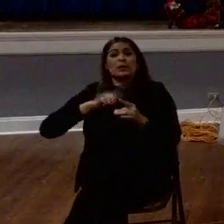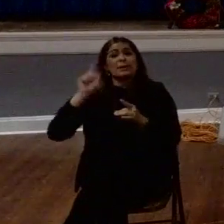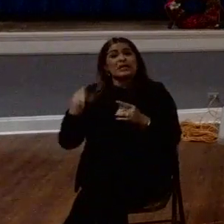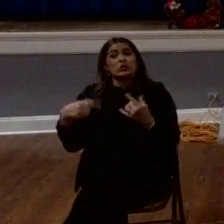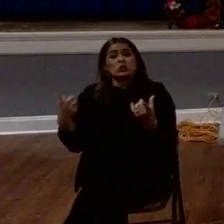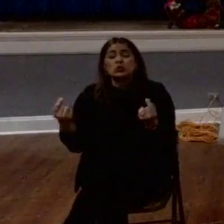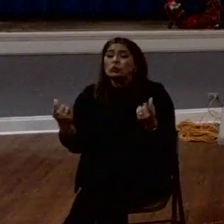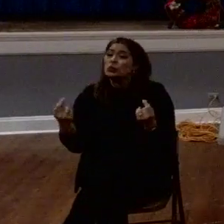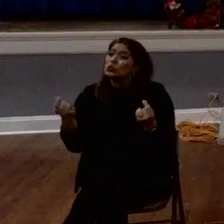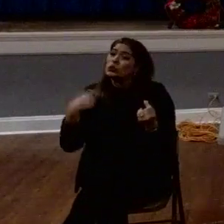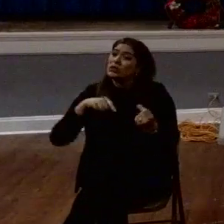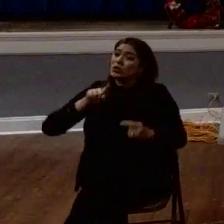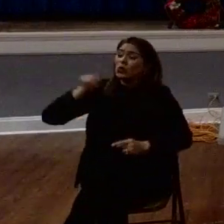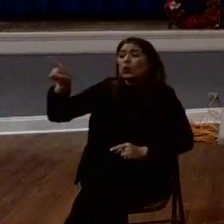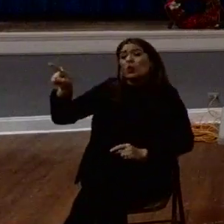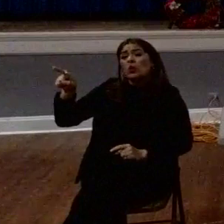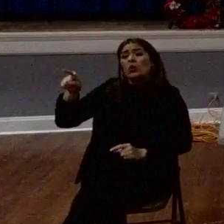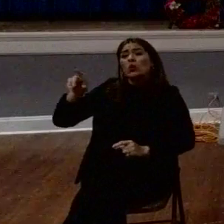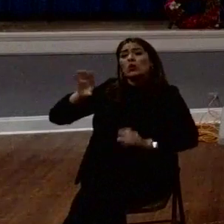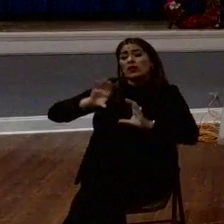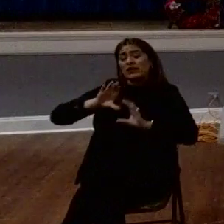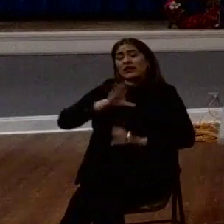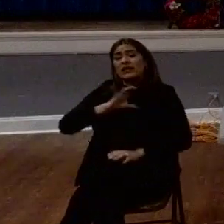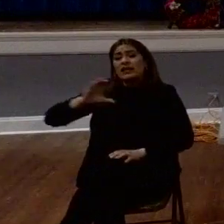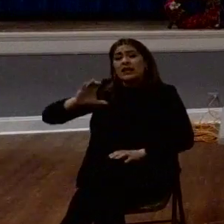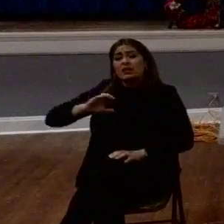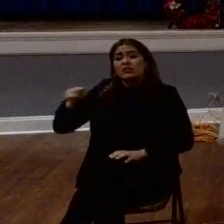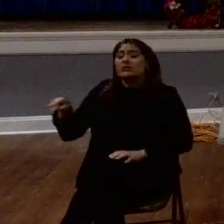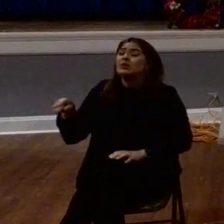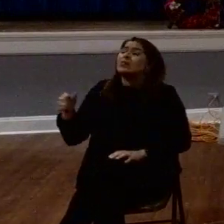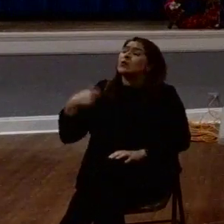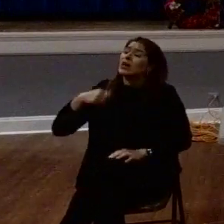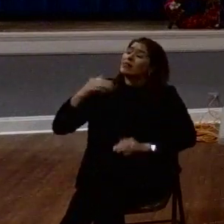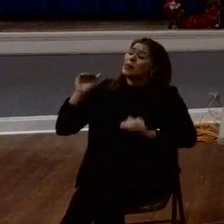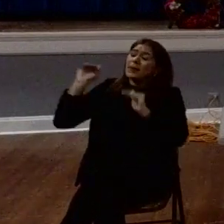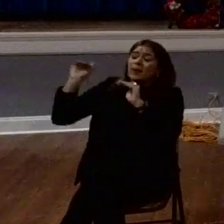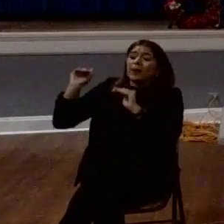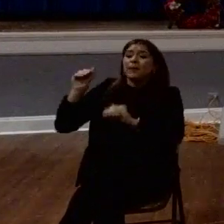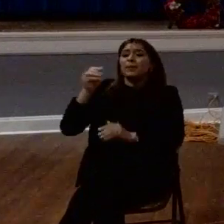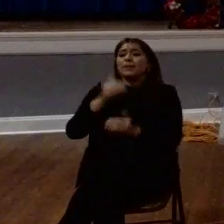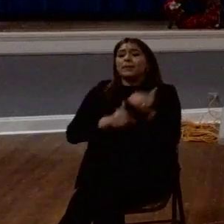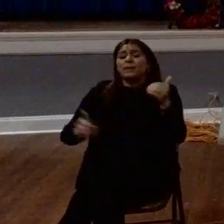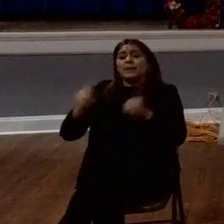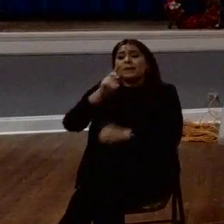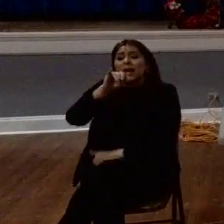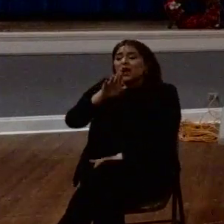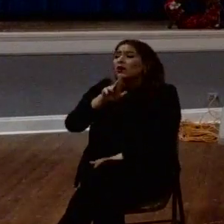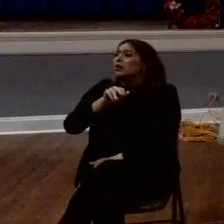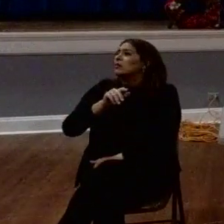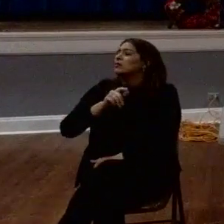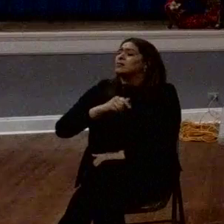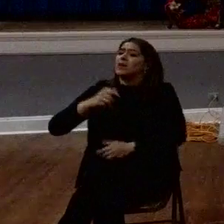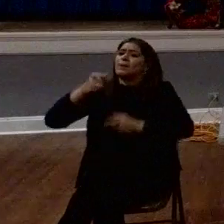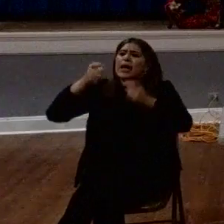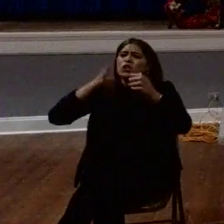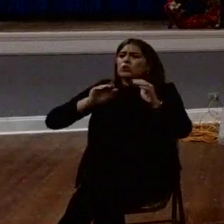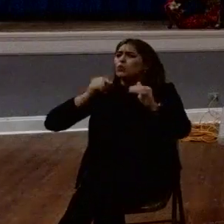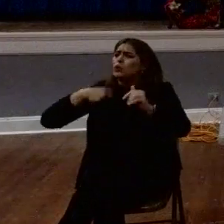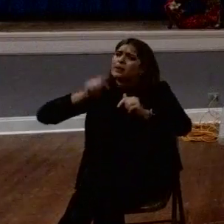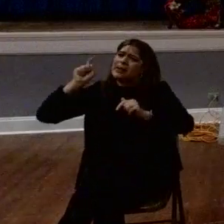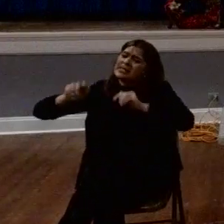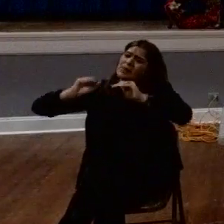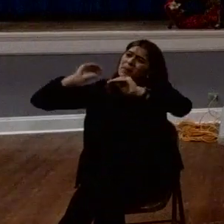the city council, we have to go to the mayor, we have to go to the general managers and tell them